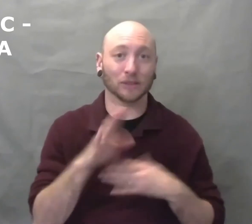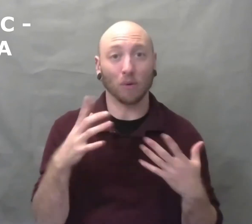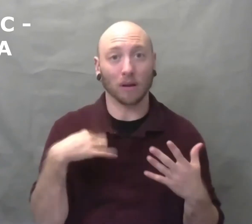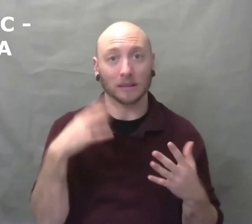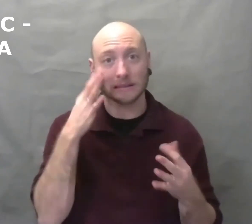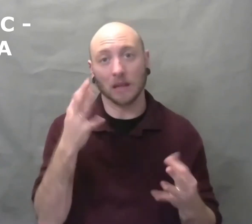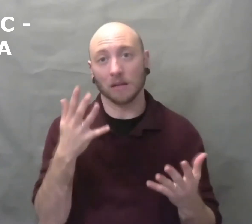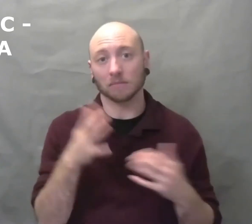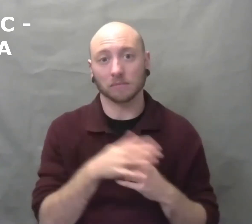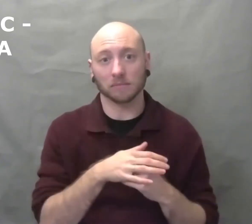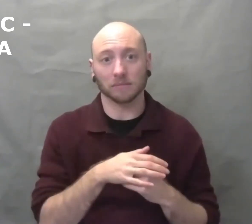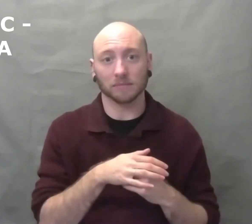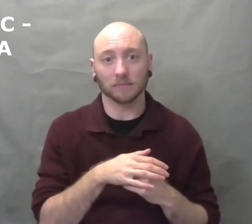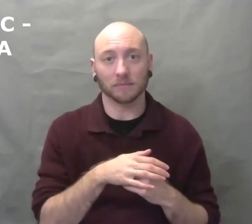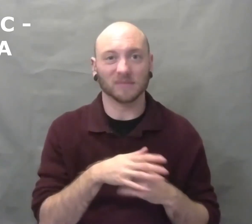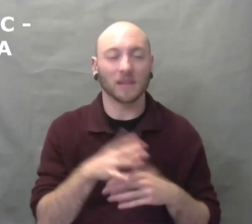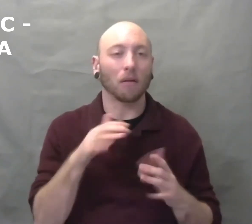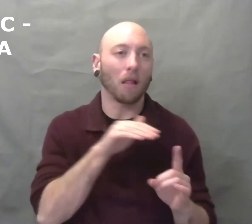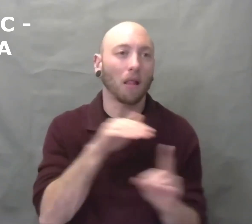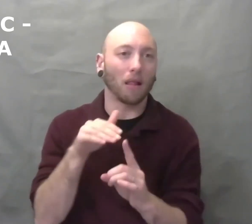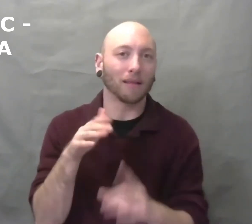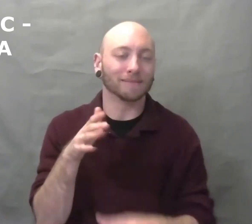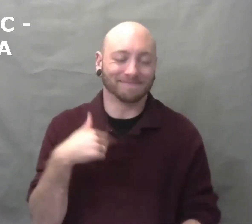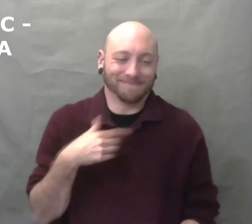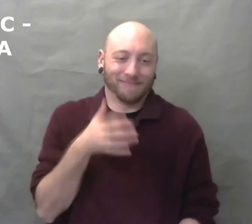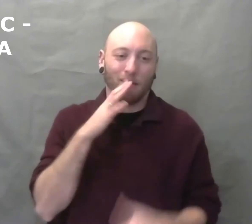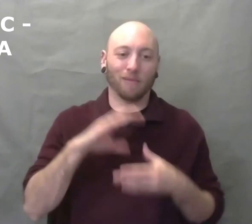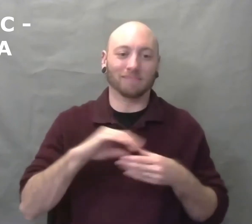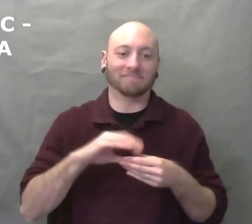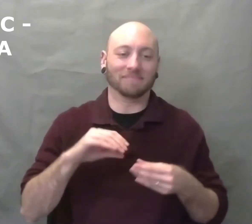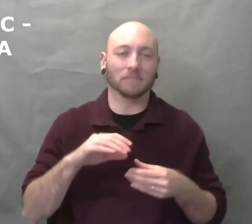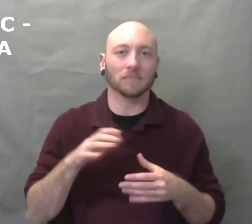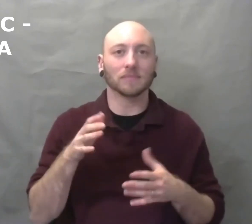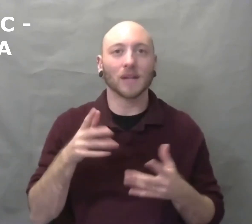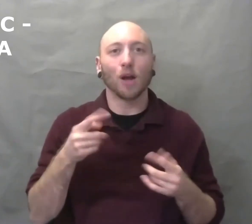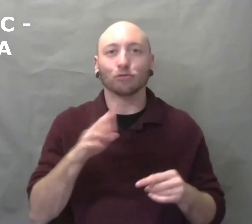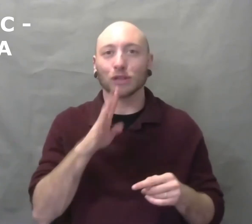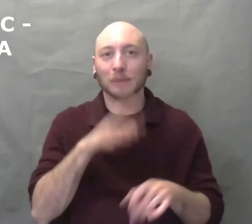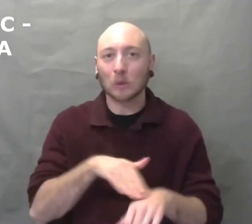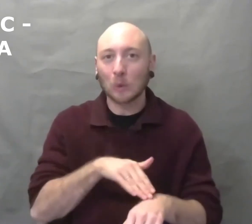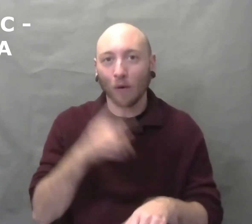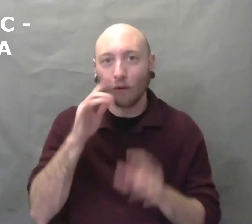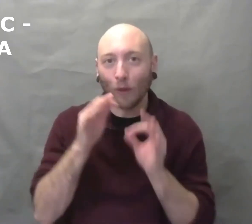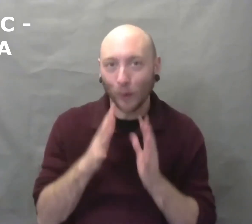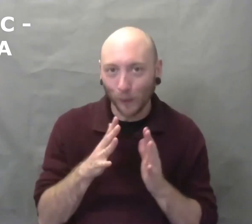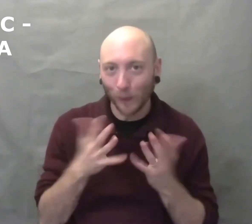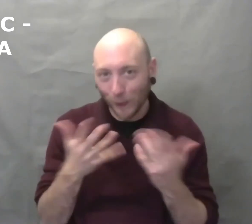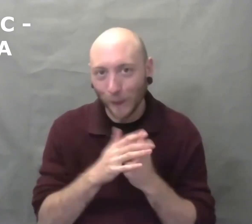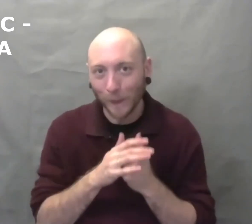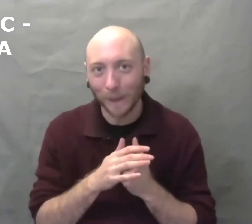to just, instead of bothering people, I'll just speak. I'll try to talk slow for Tristan and the rest of the interpreters. I'm a little bit of